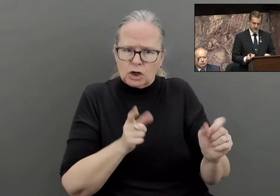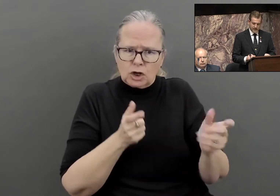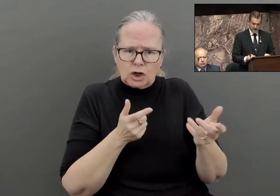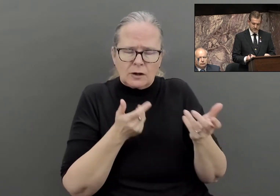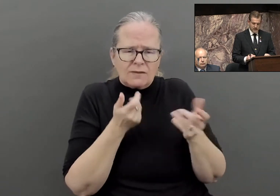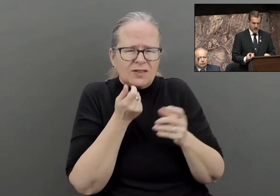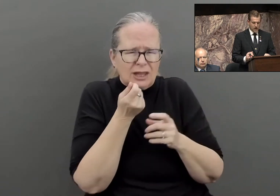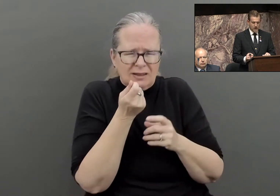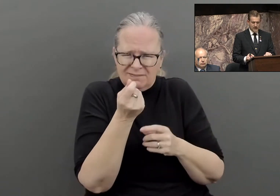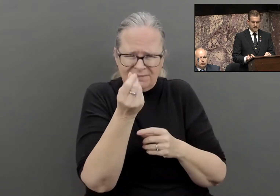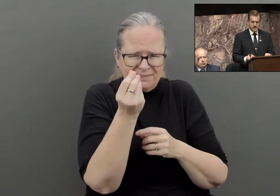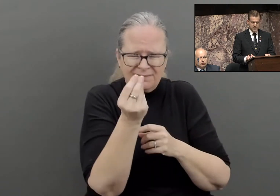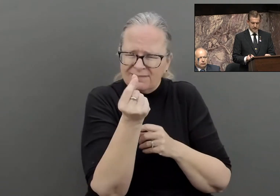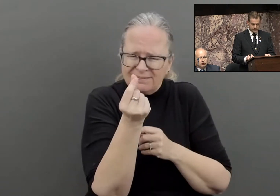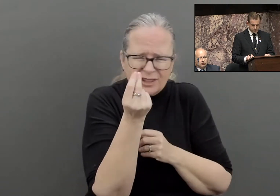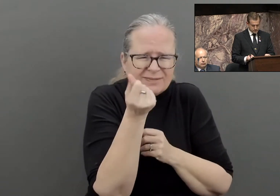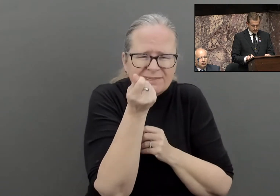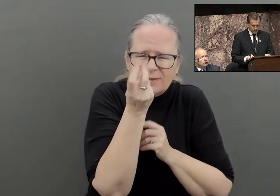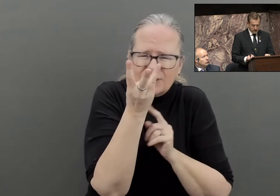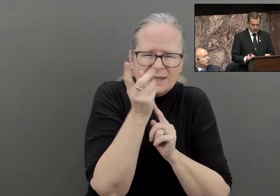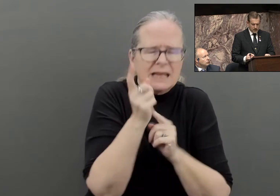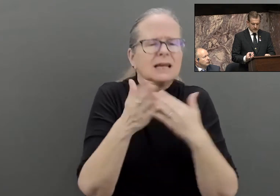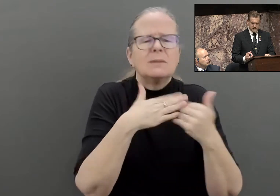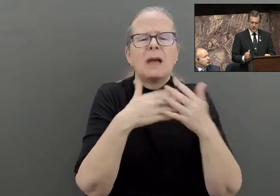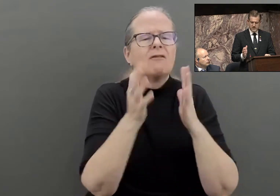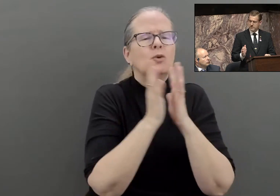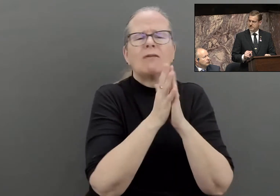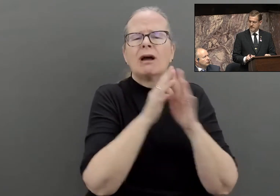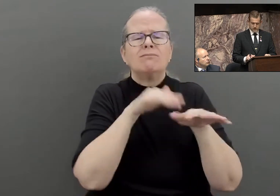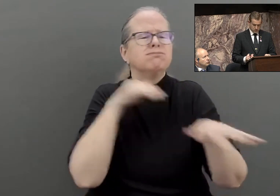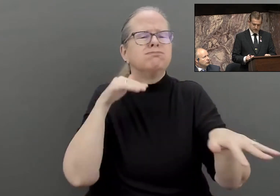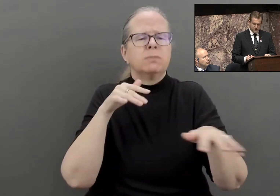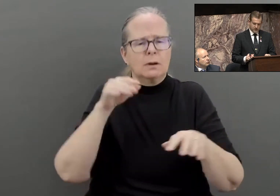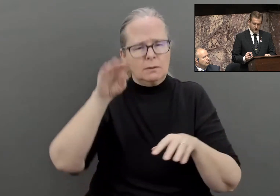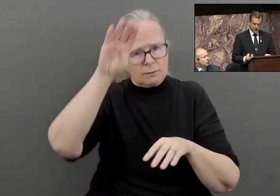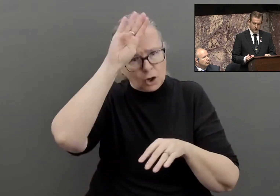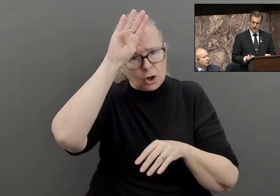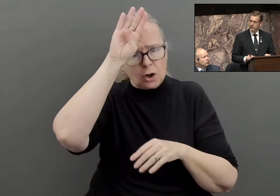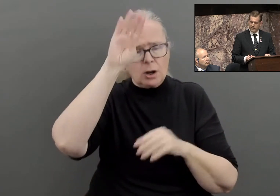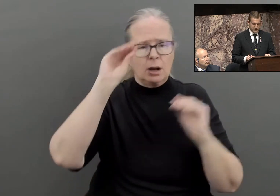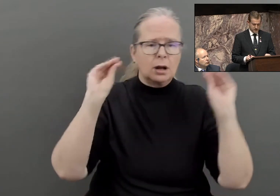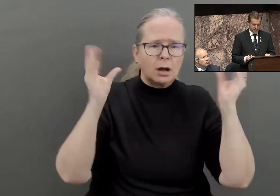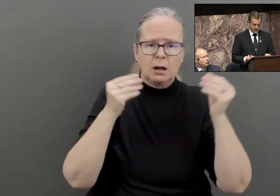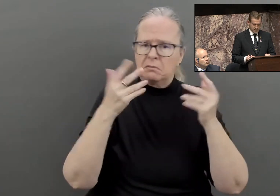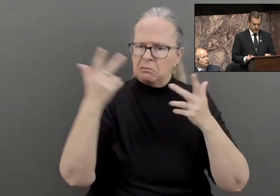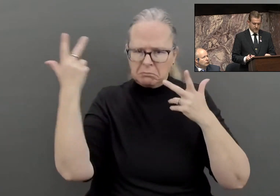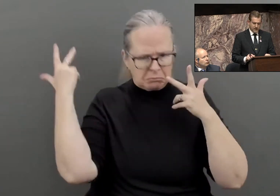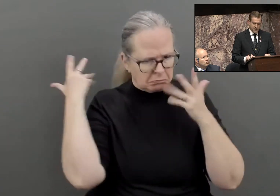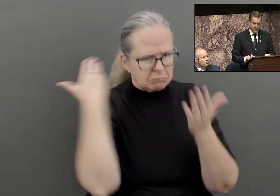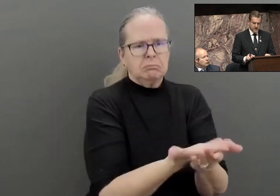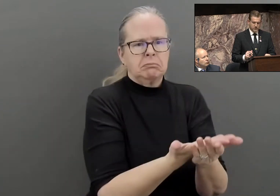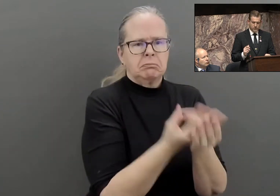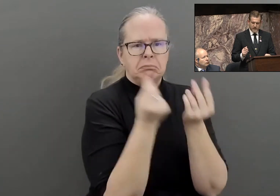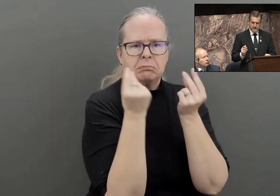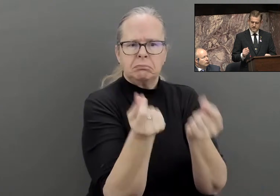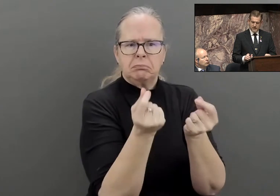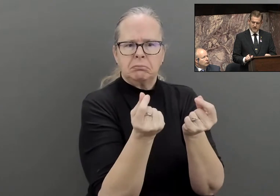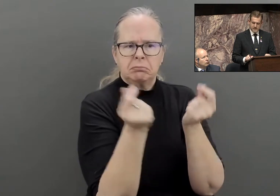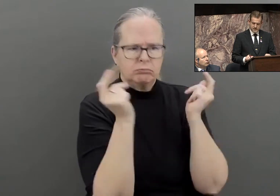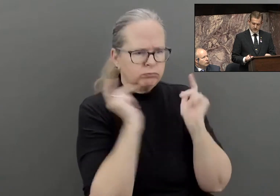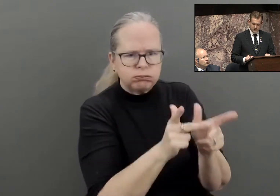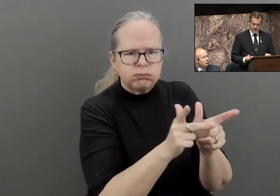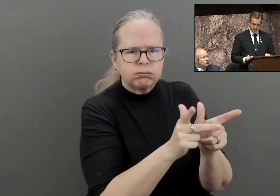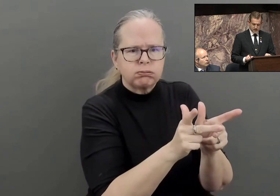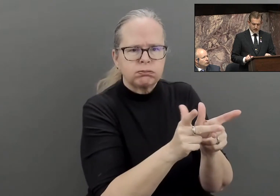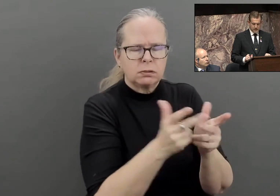and BCAS arrived on the scene. The response was swift, thorough, and professional. The firefighters were quick to